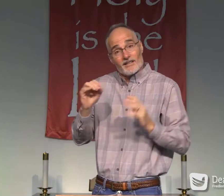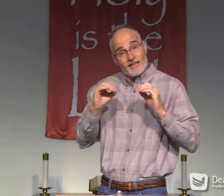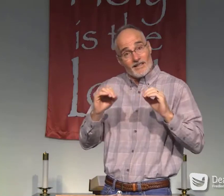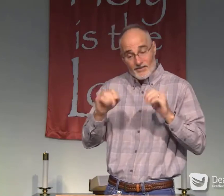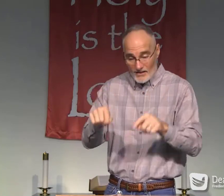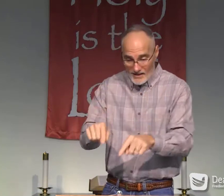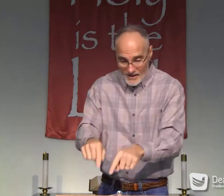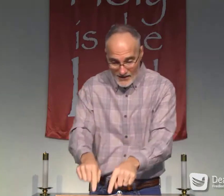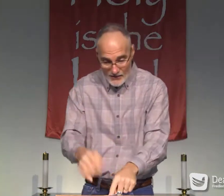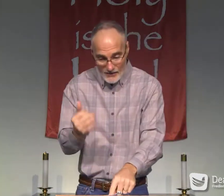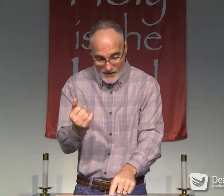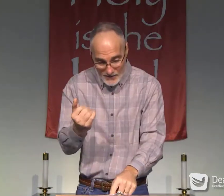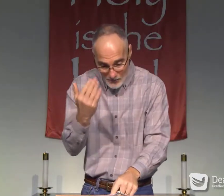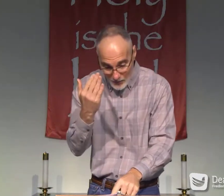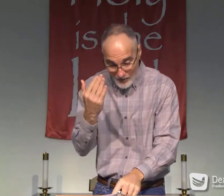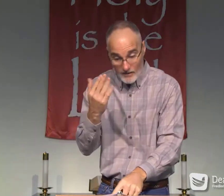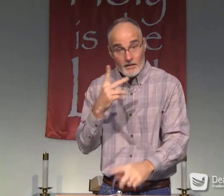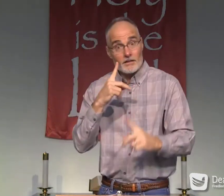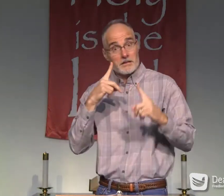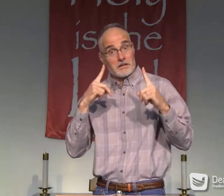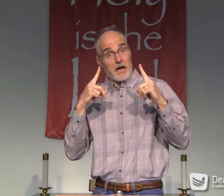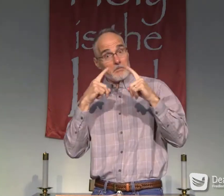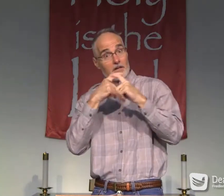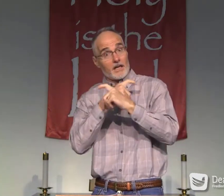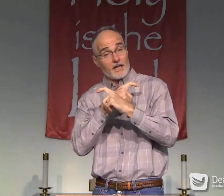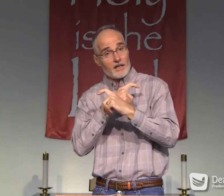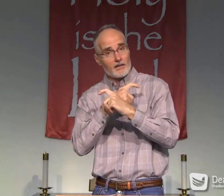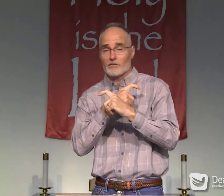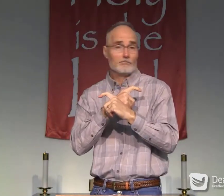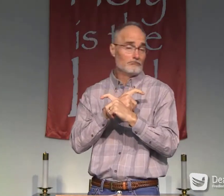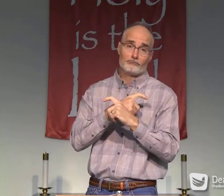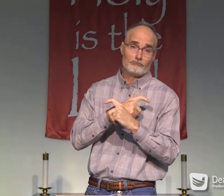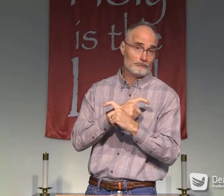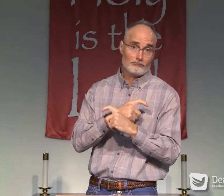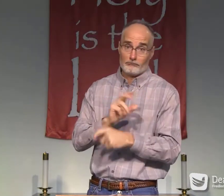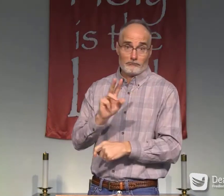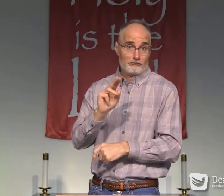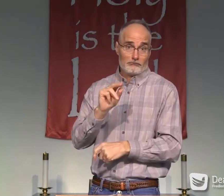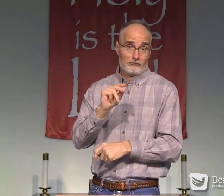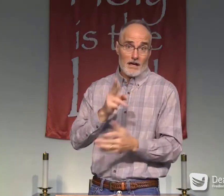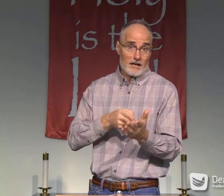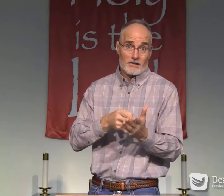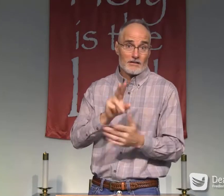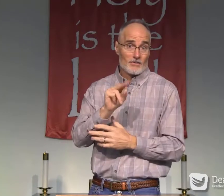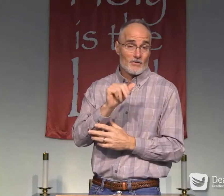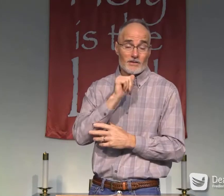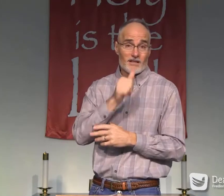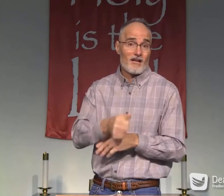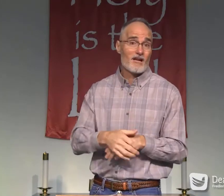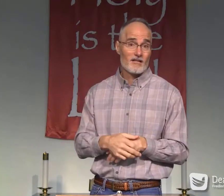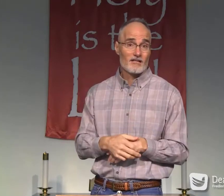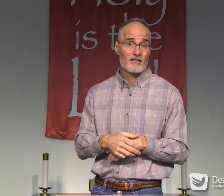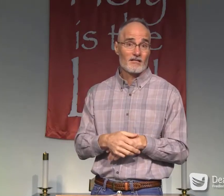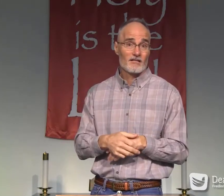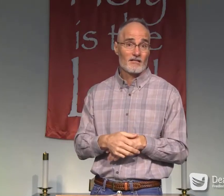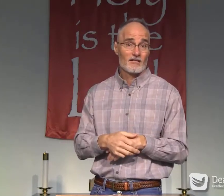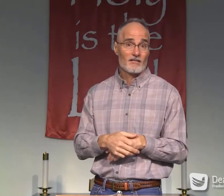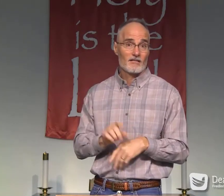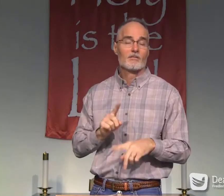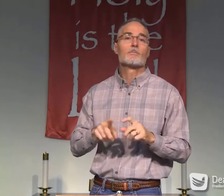severe because what Jesus teaches here, what we're reading this morning, is not complicated. Honestly, it's not complicated